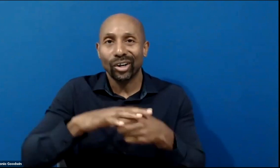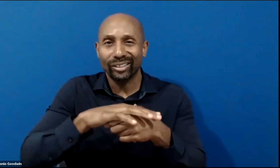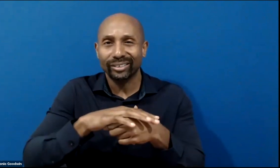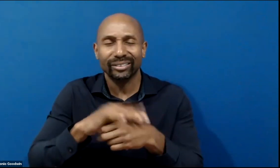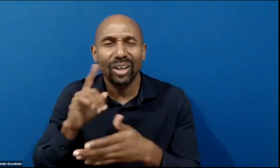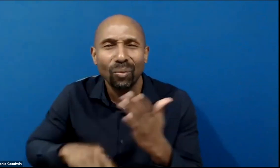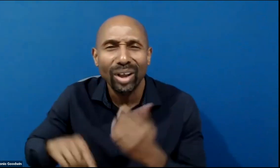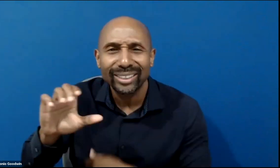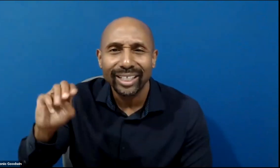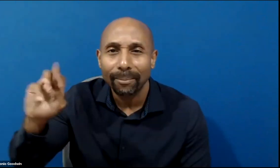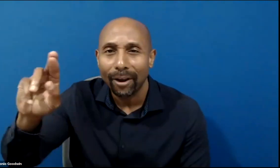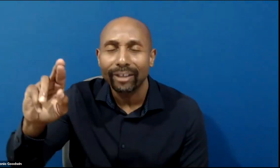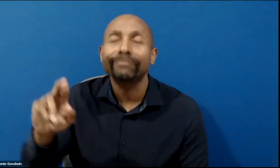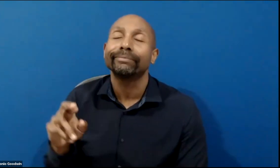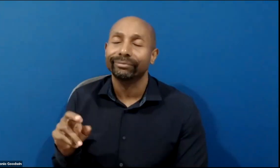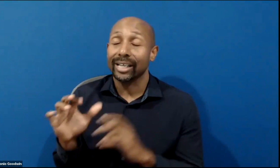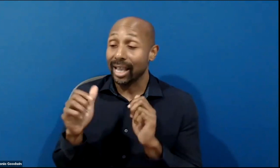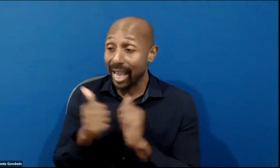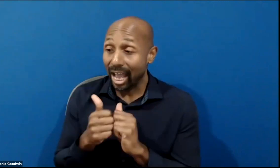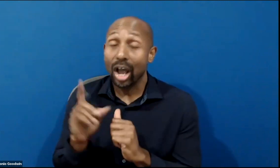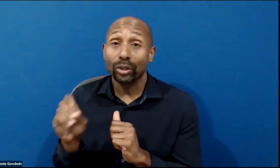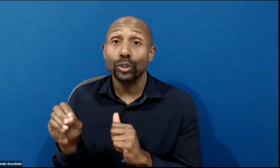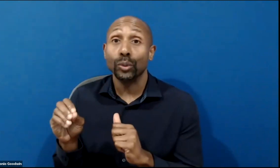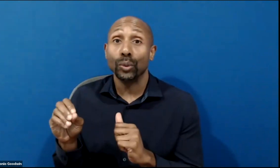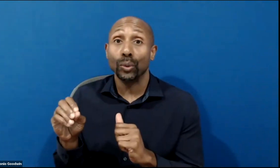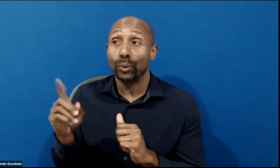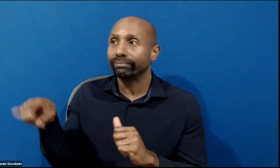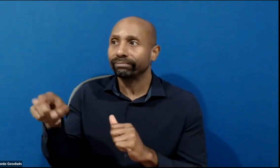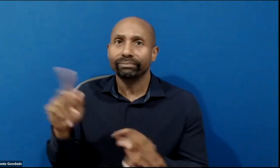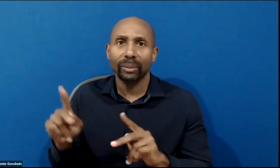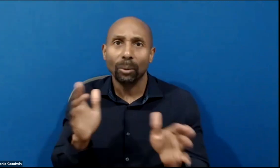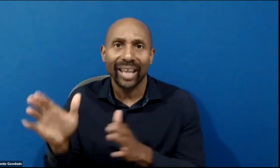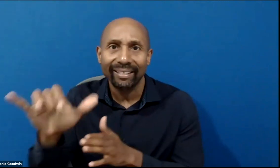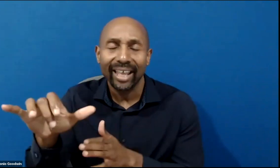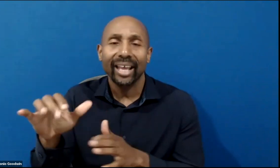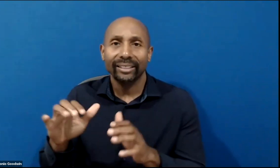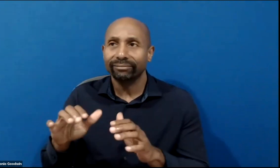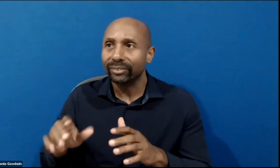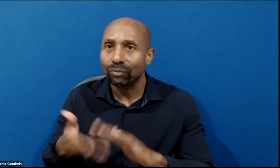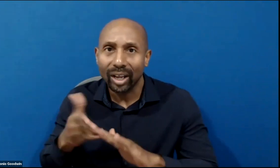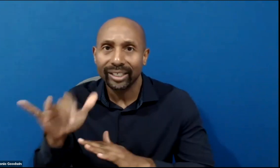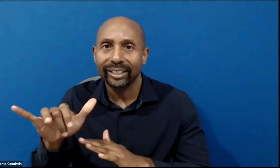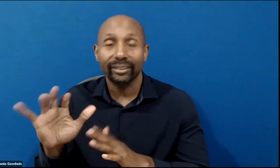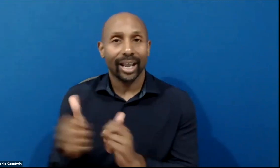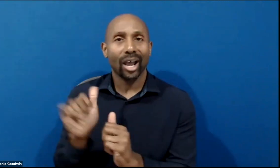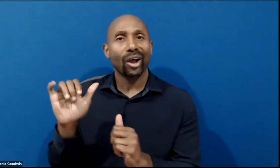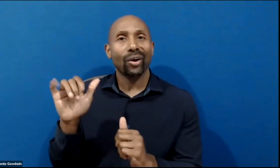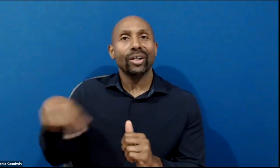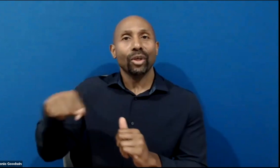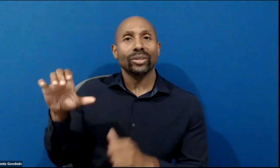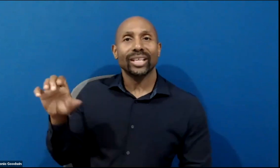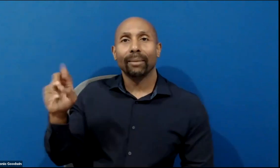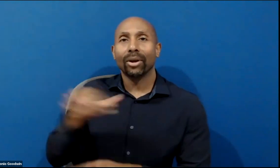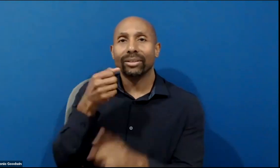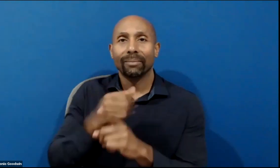are they planned and executed? What impacts have they had on our lives? And how do they bring